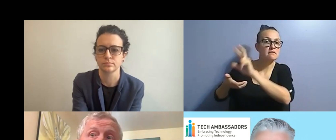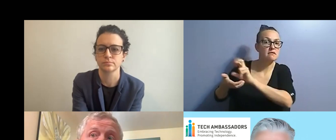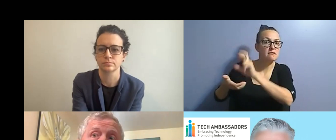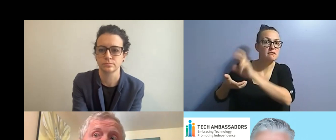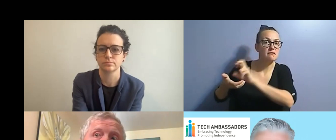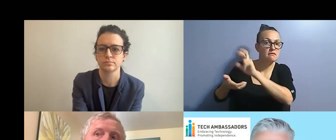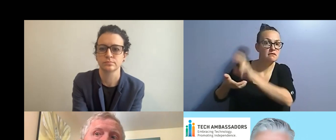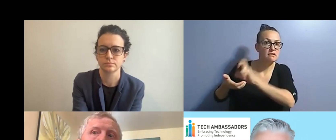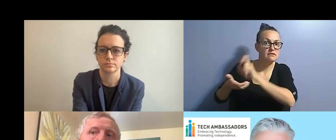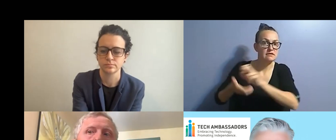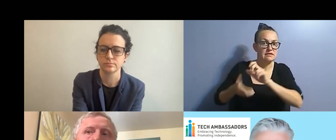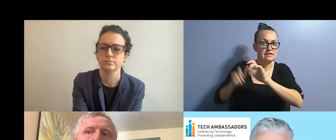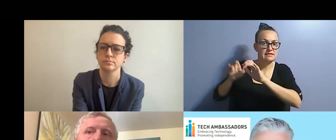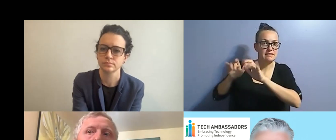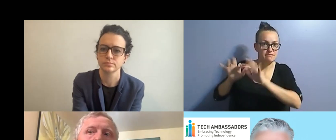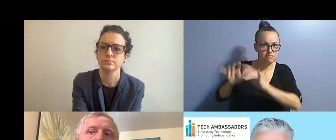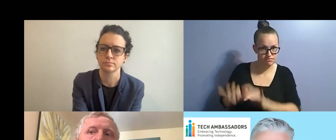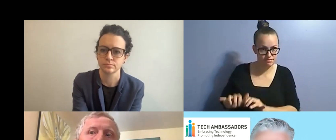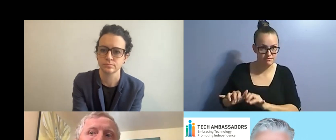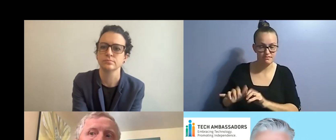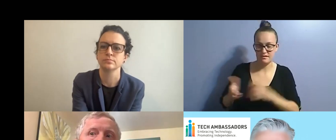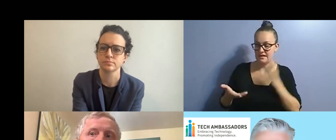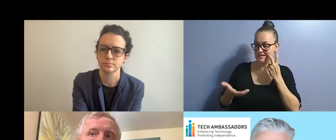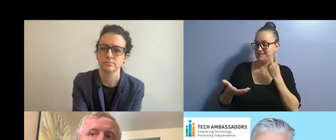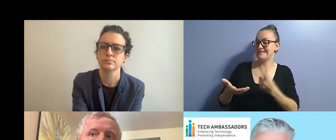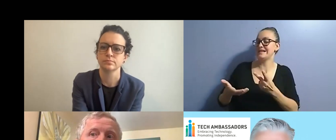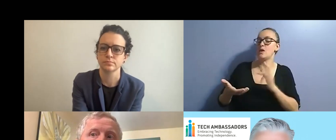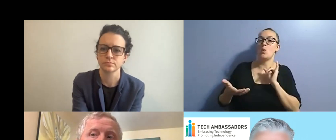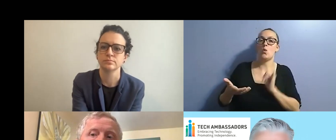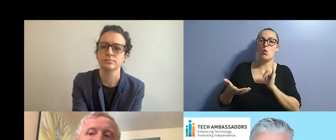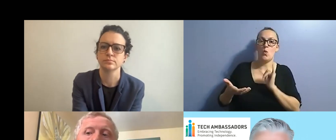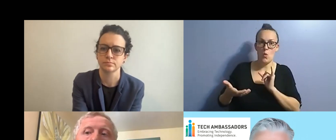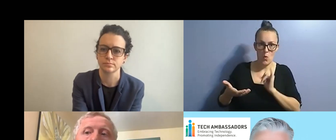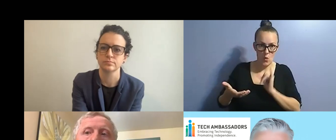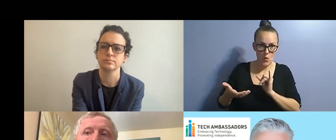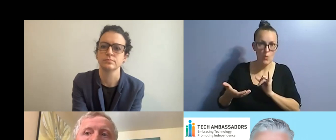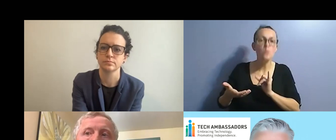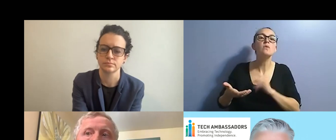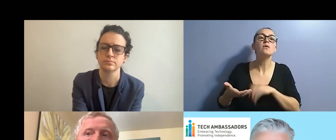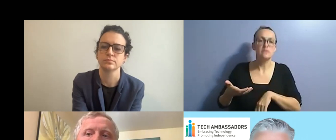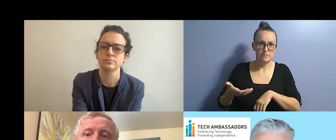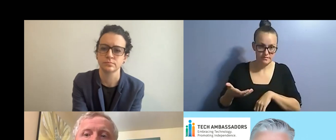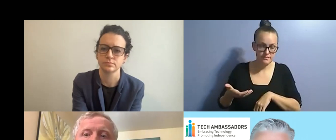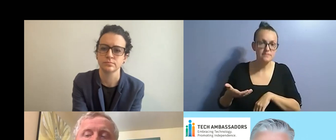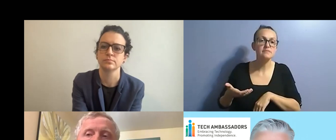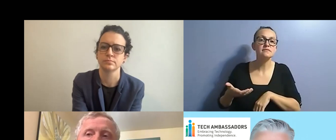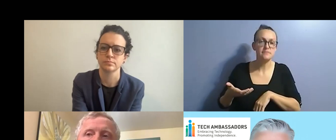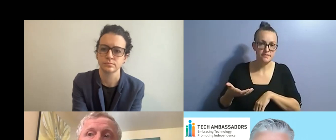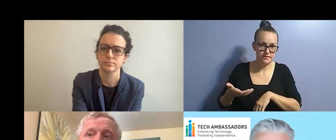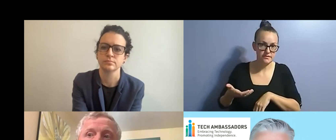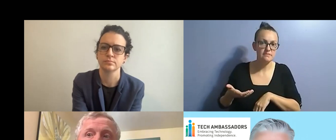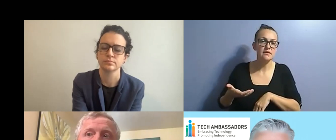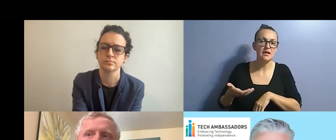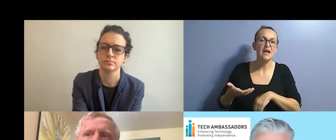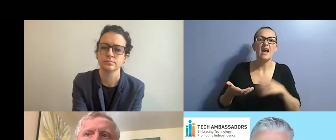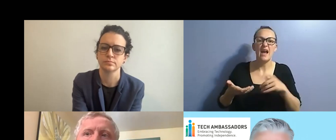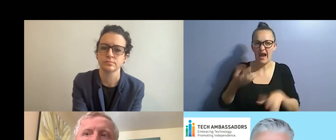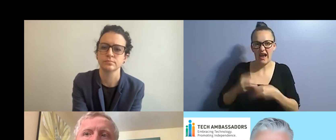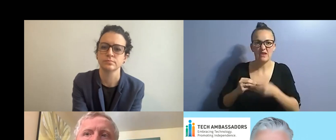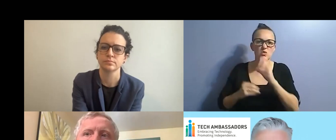text message, but it hears what you say, and it also like closed